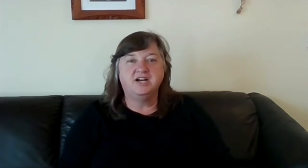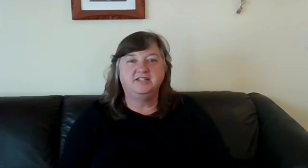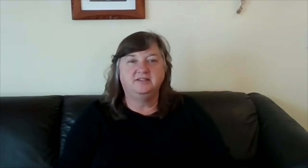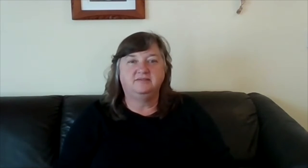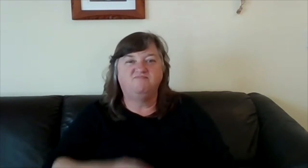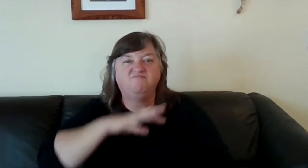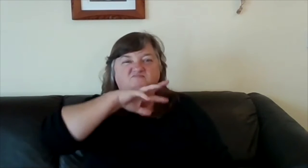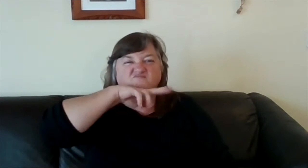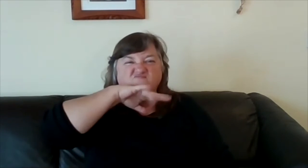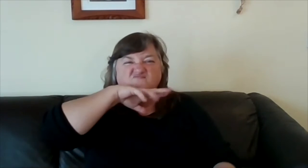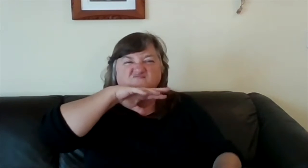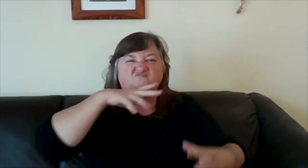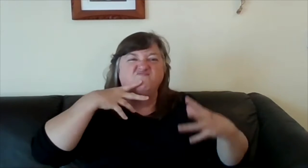Mud.